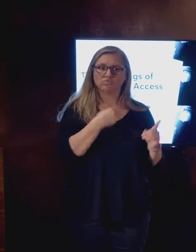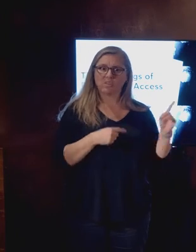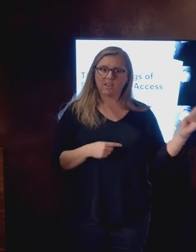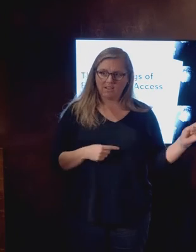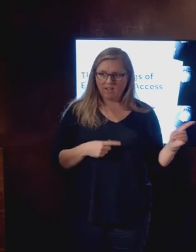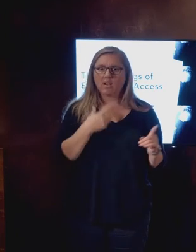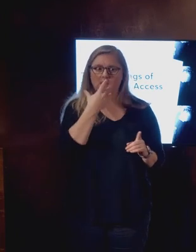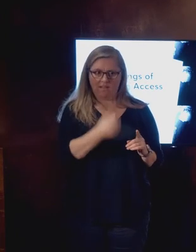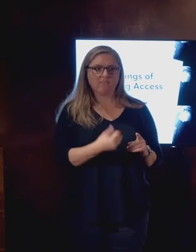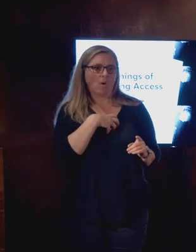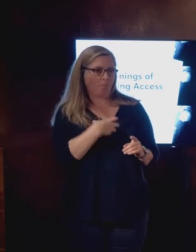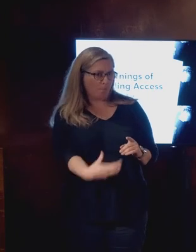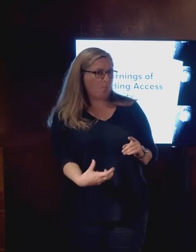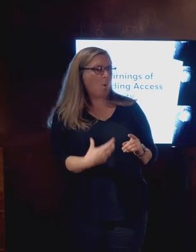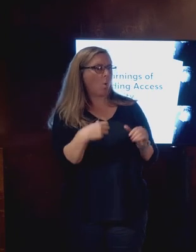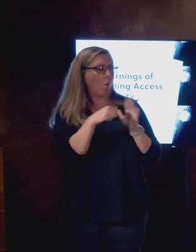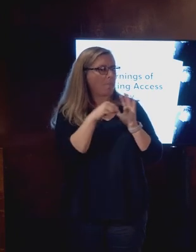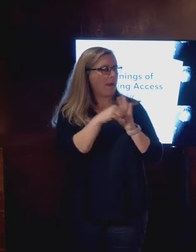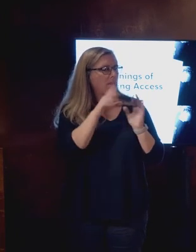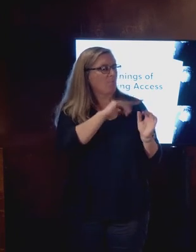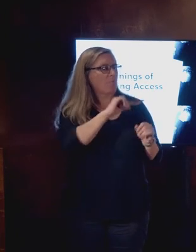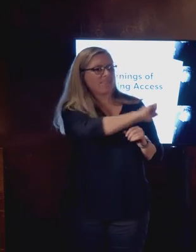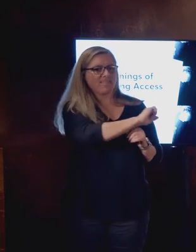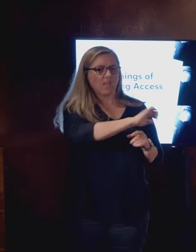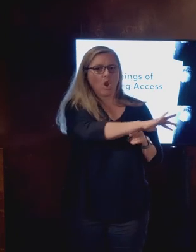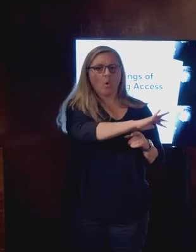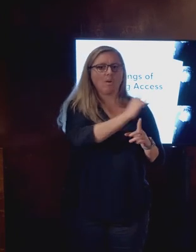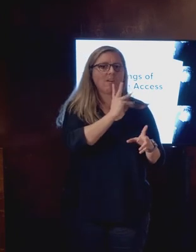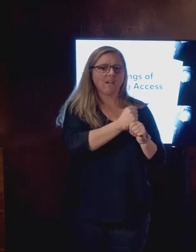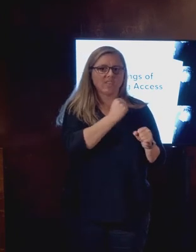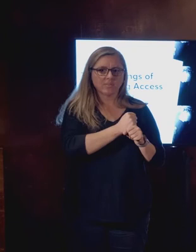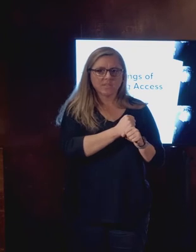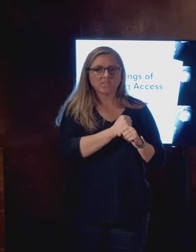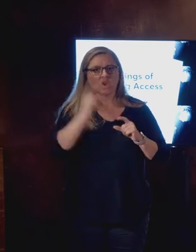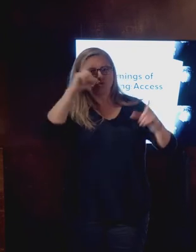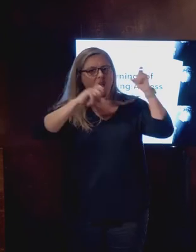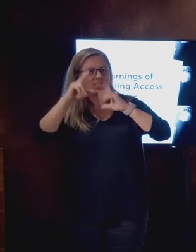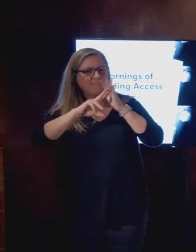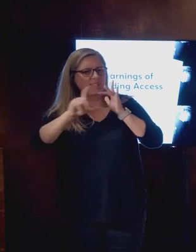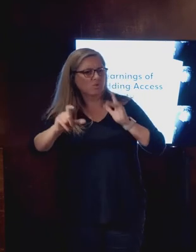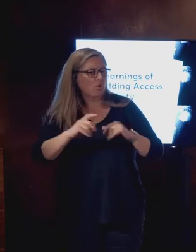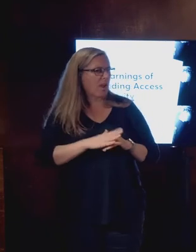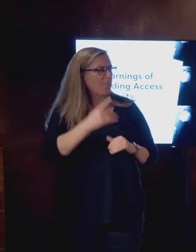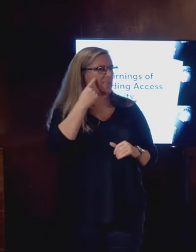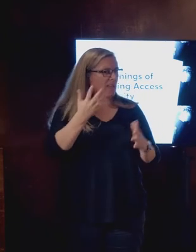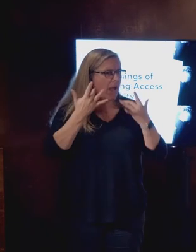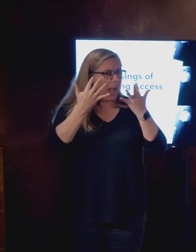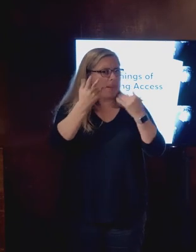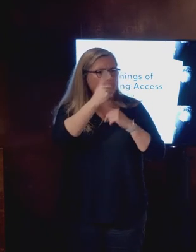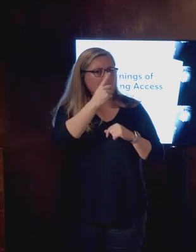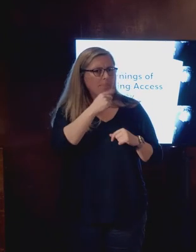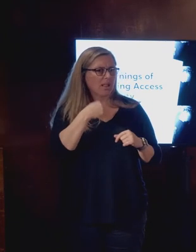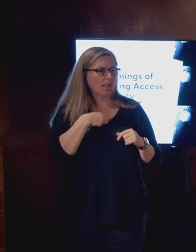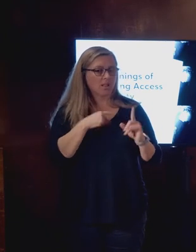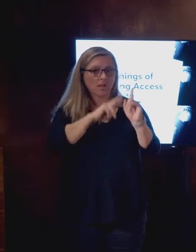art coming from the local government there, and Creative Victoria. I mean, think about how many people just